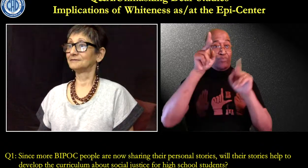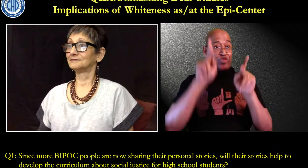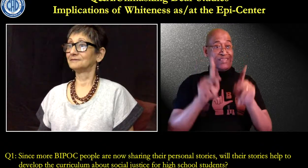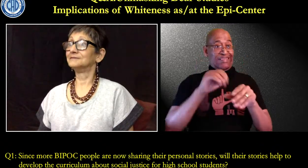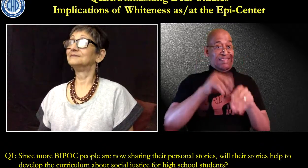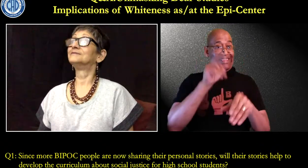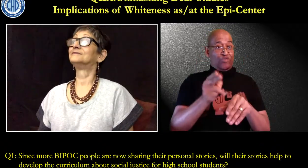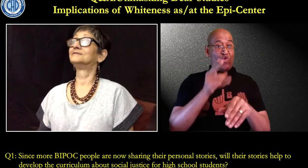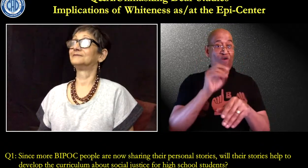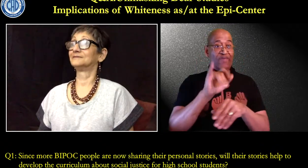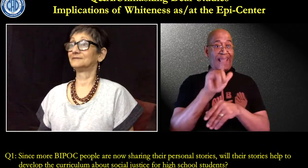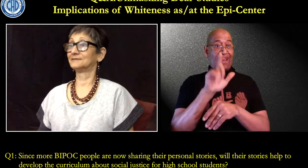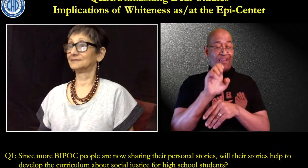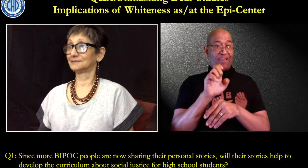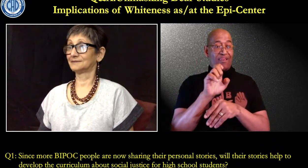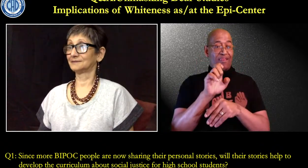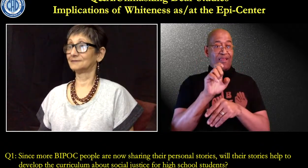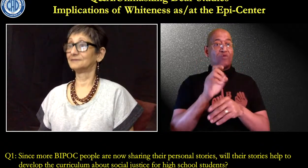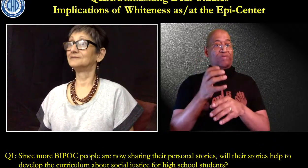The Roker,